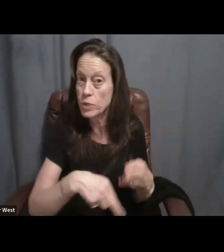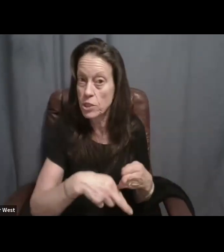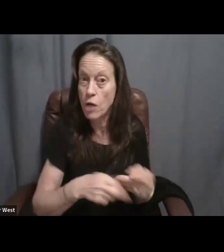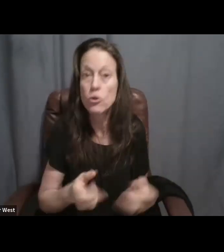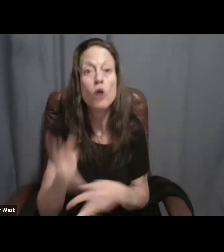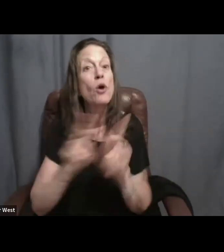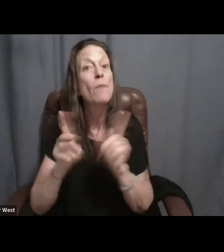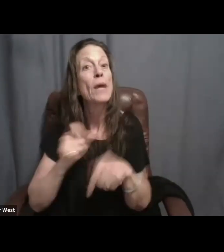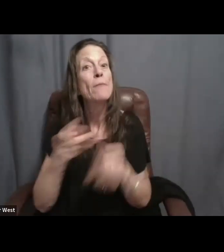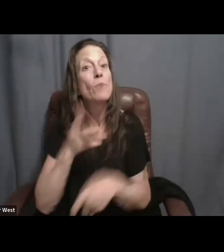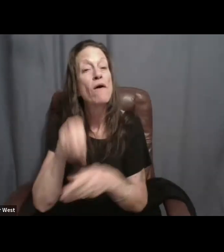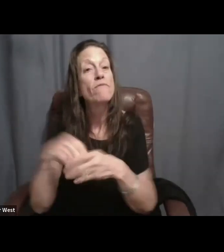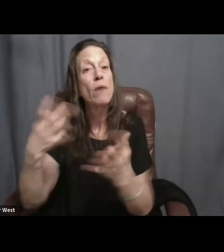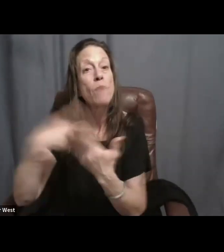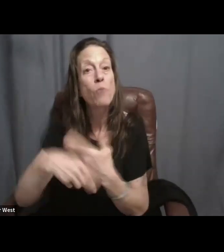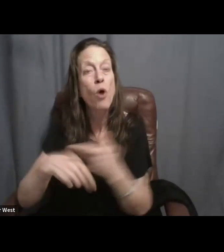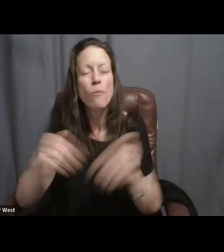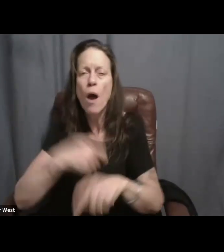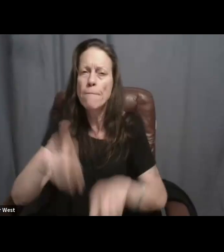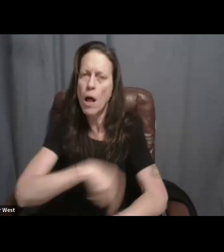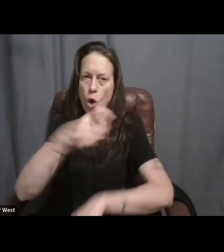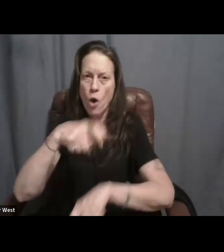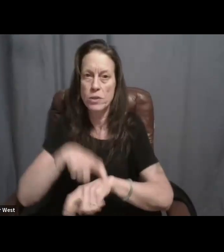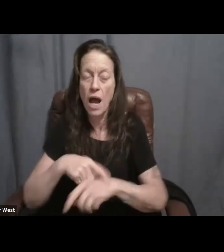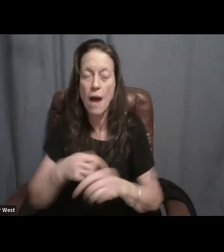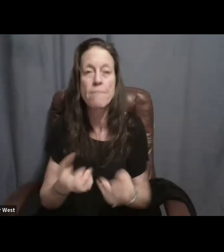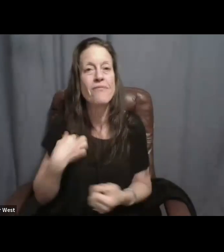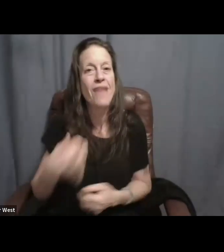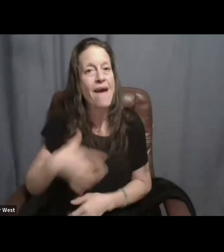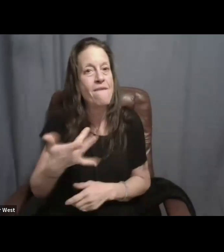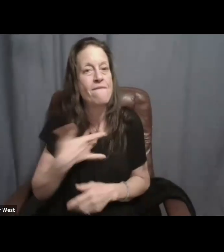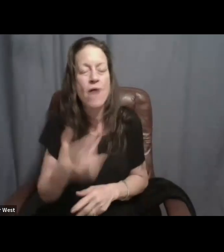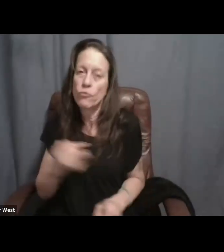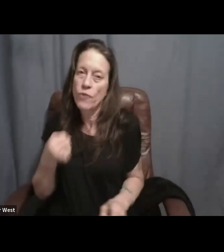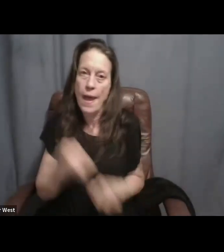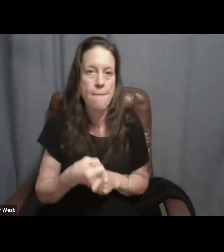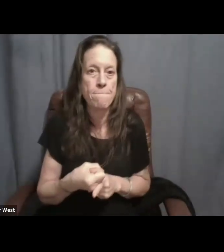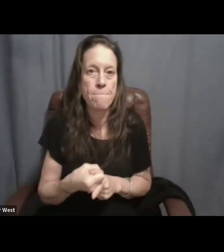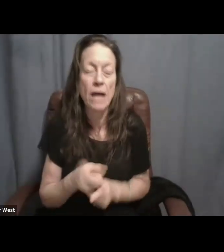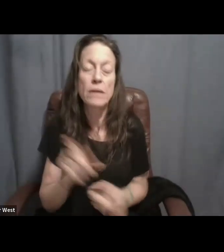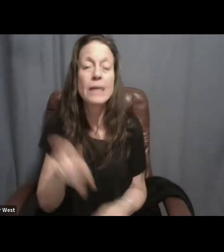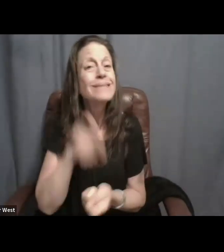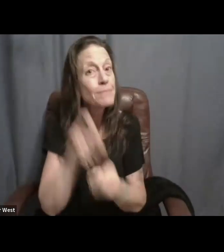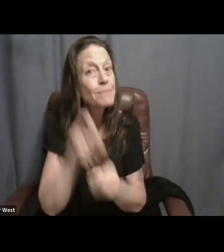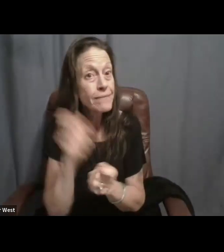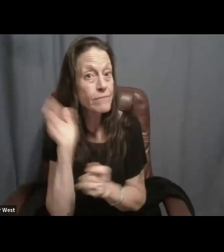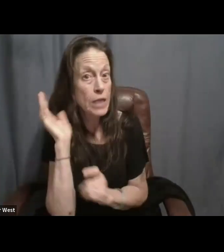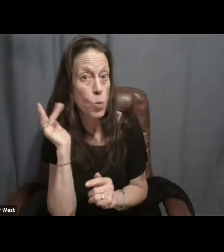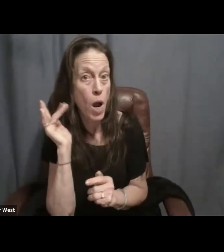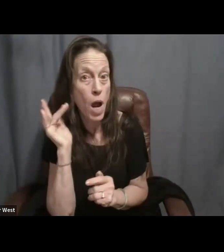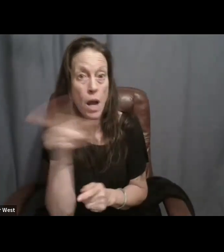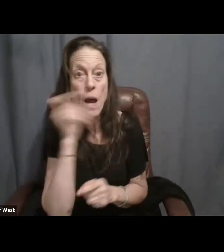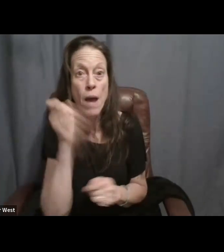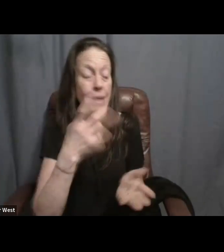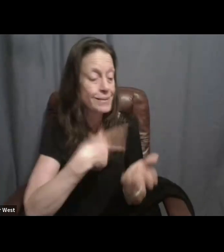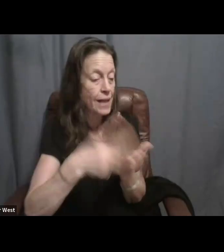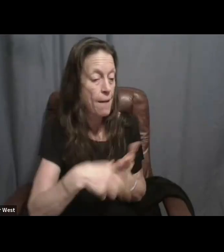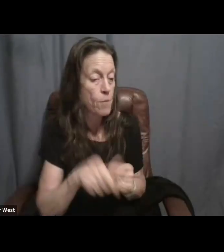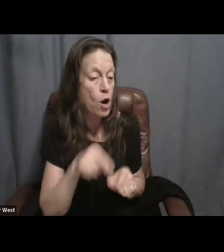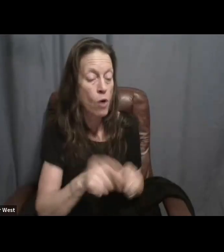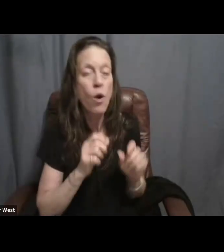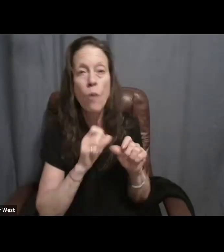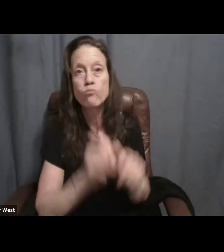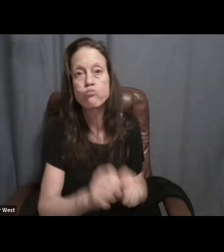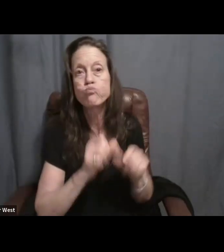program for a very long time have felt the impact, particularly because the program, for years had functioned a